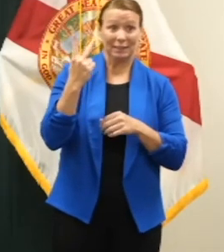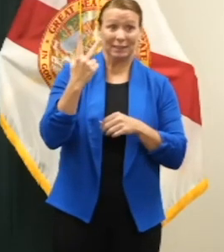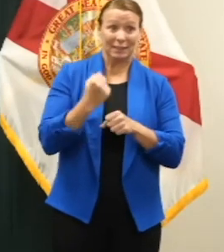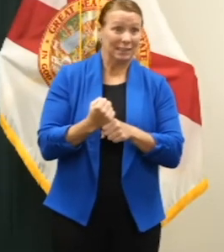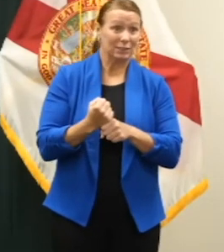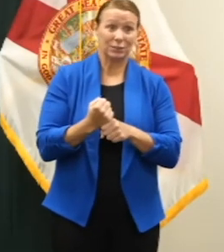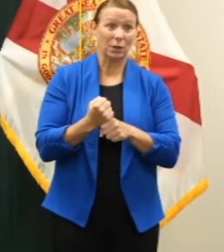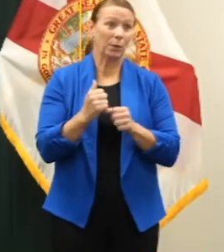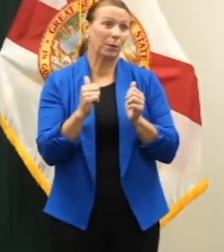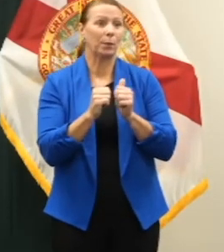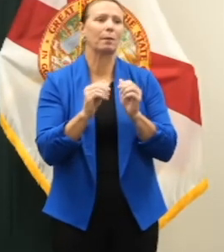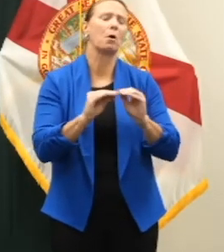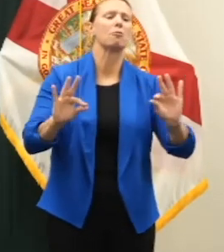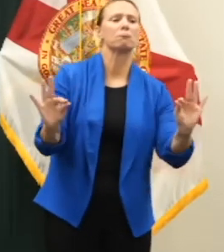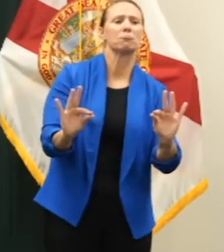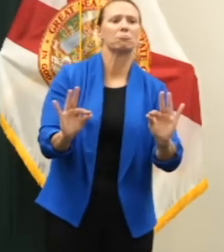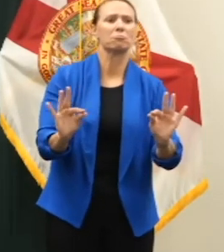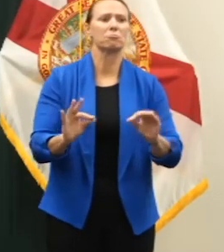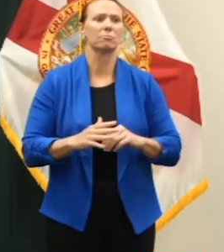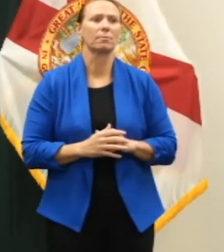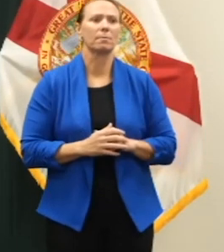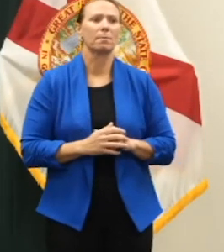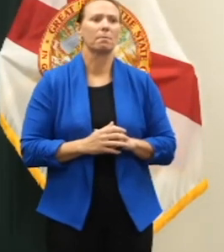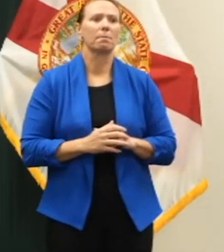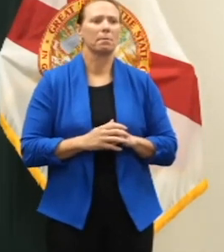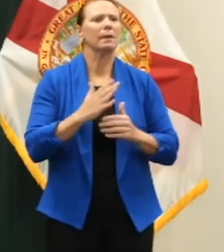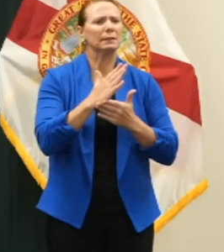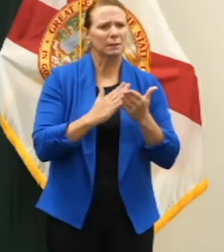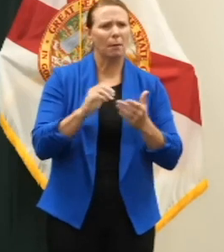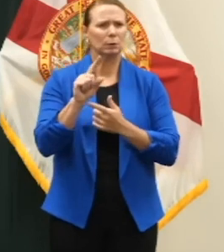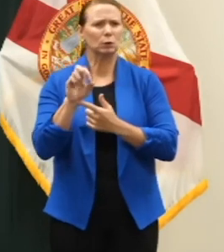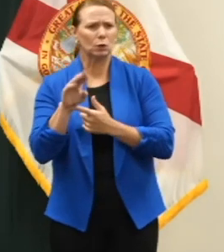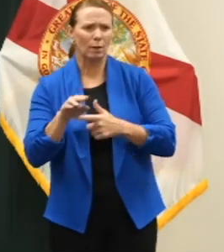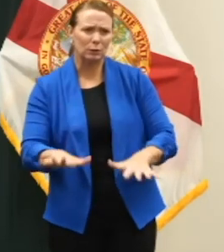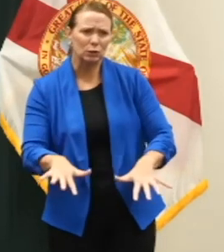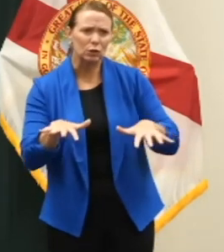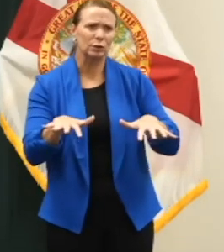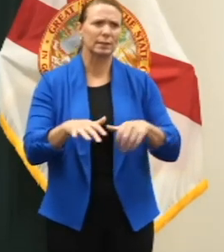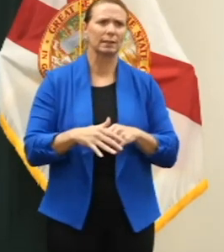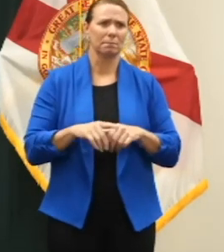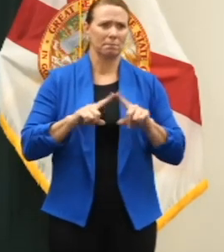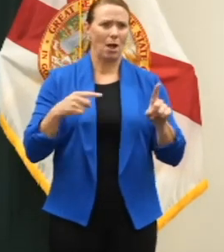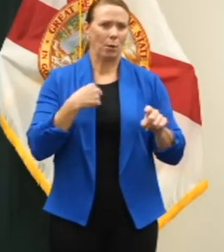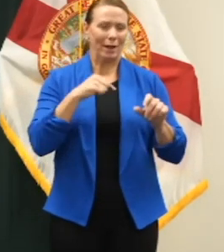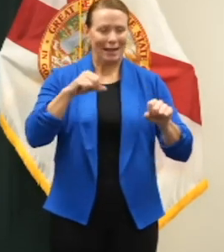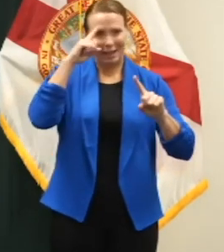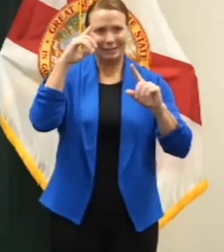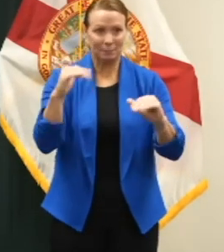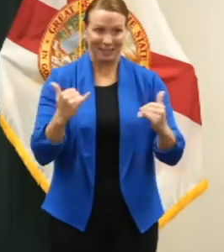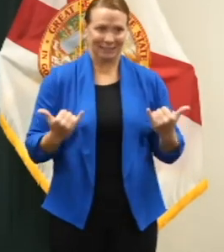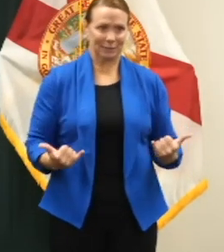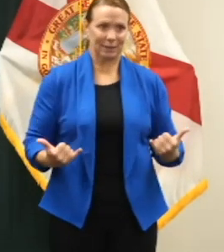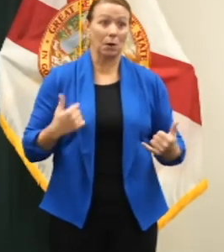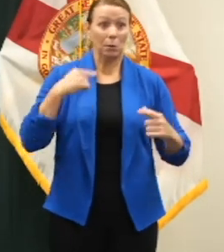storm or other than storm surge and flooding and those kind of things. We can certainly expect that this time. We expect this storm, if it